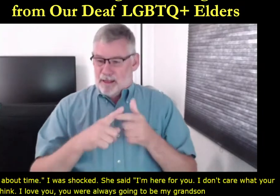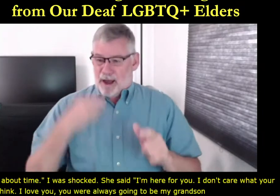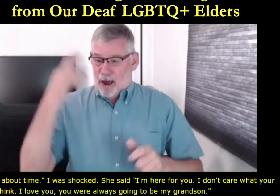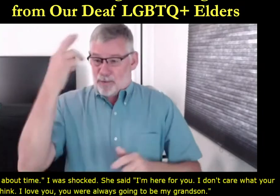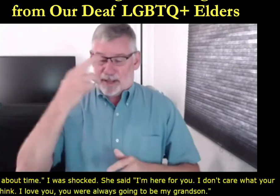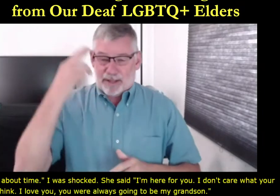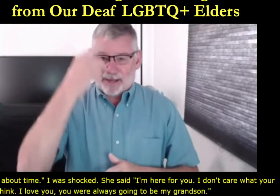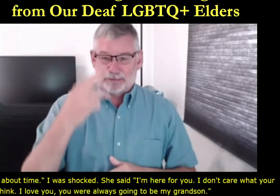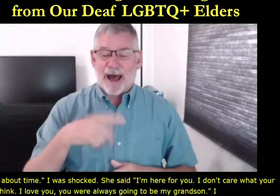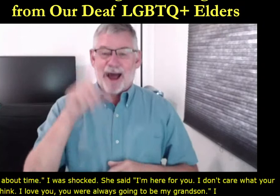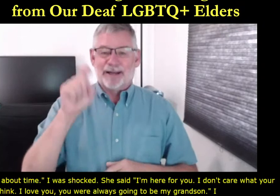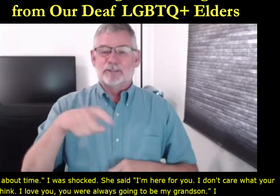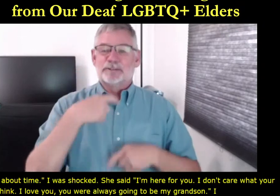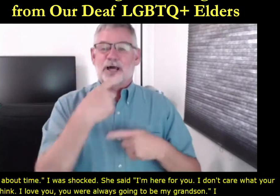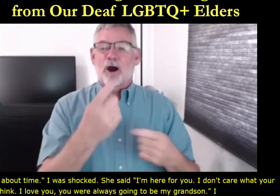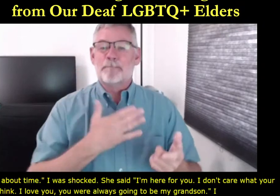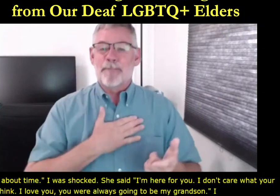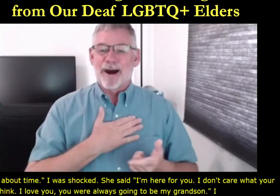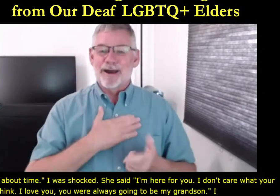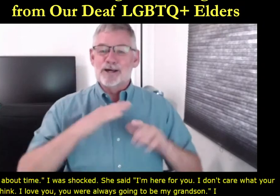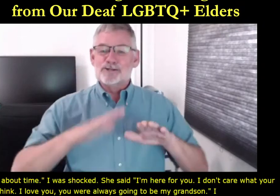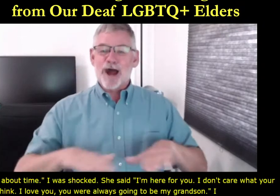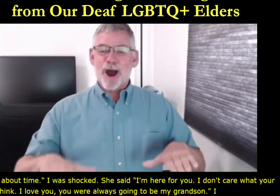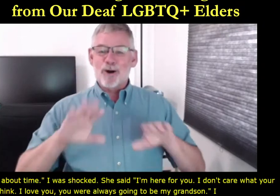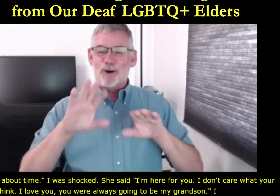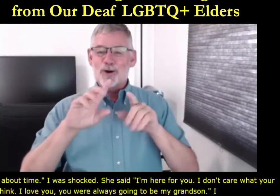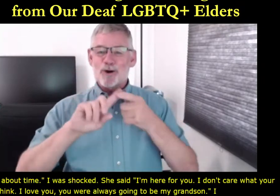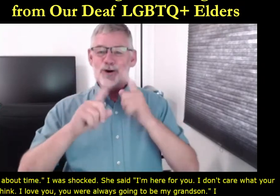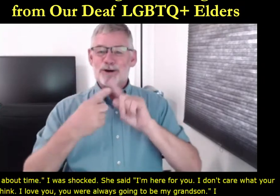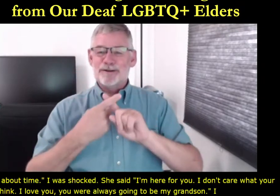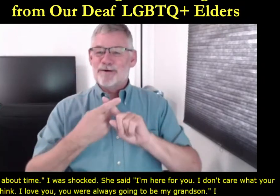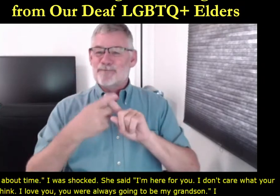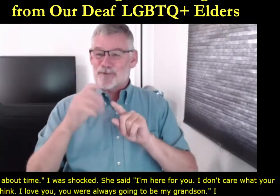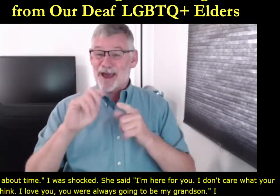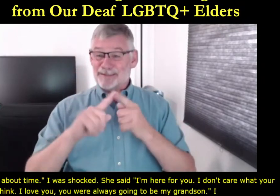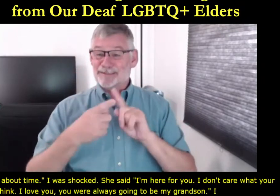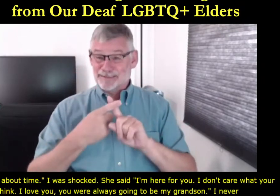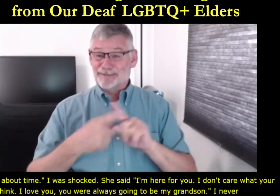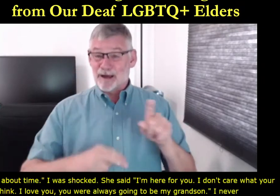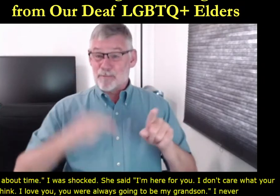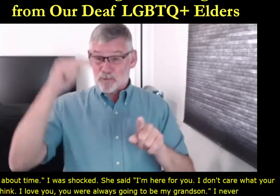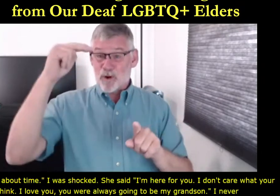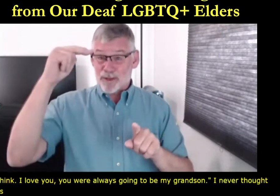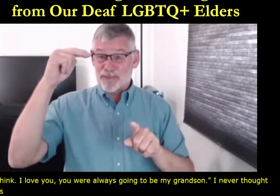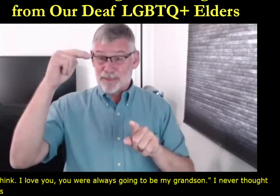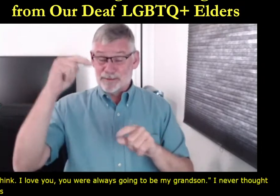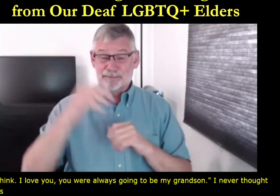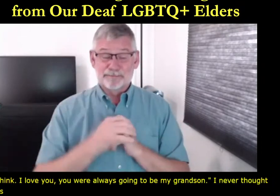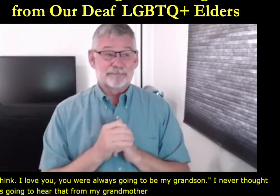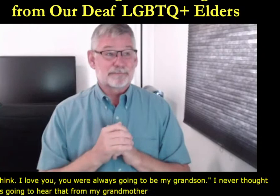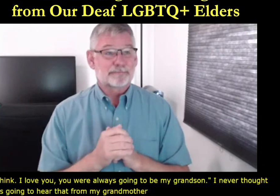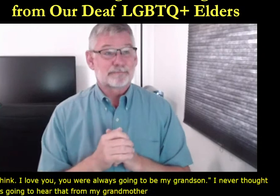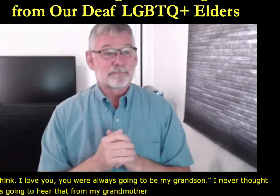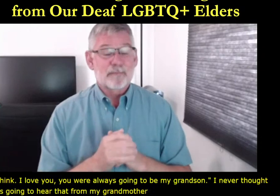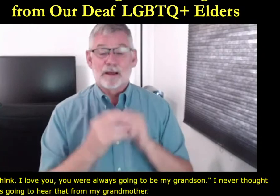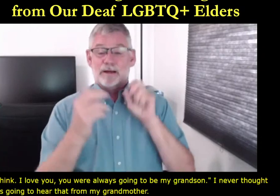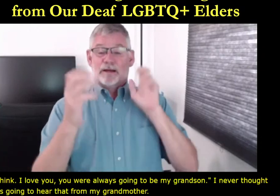much and then i realized i needed to tell my childhood friends up north